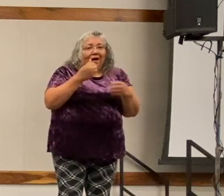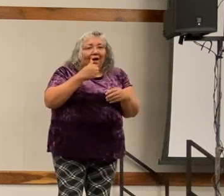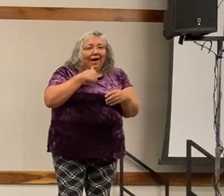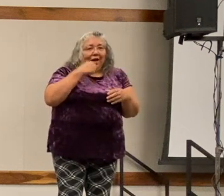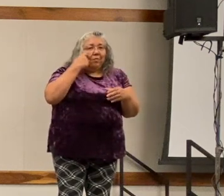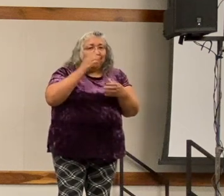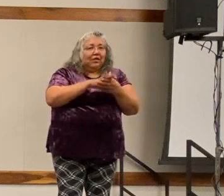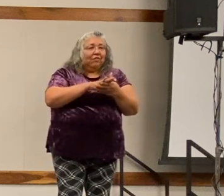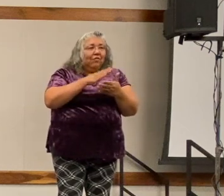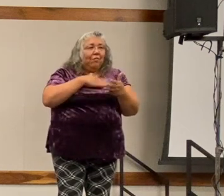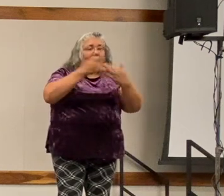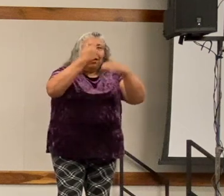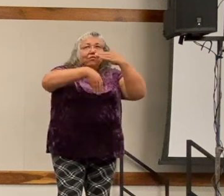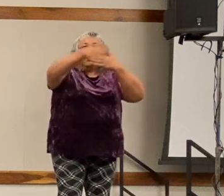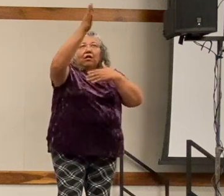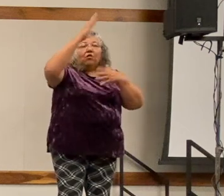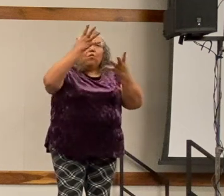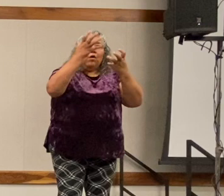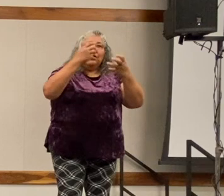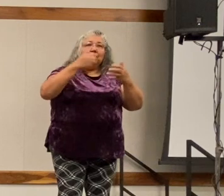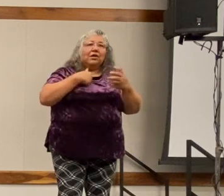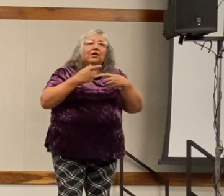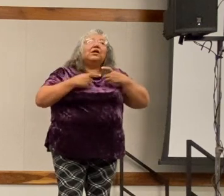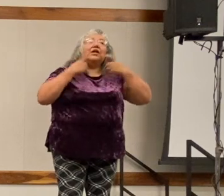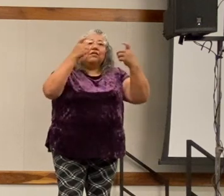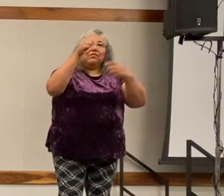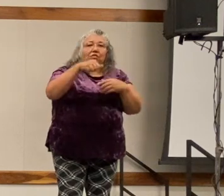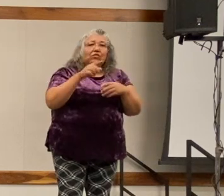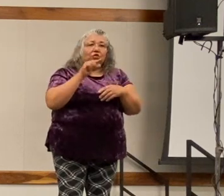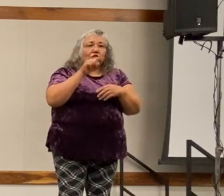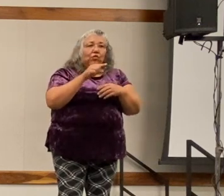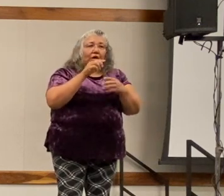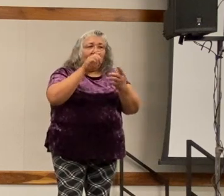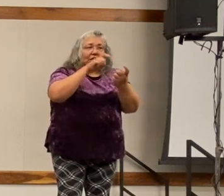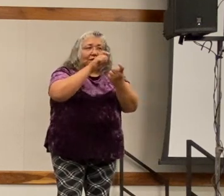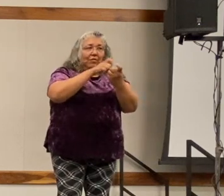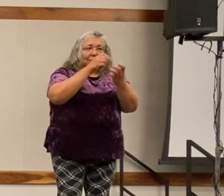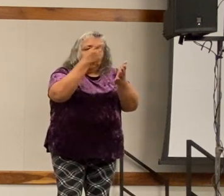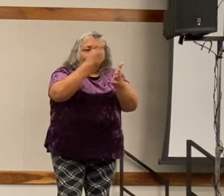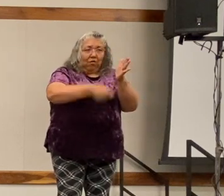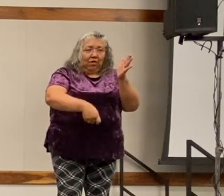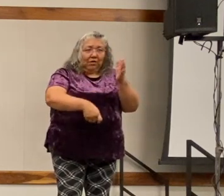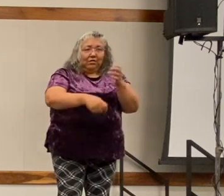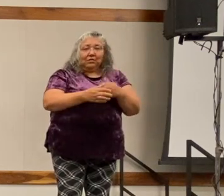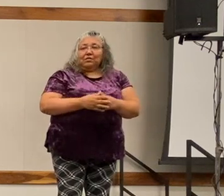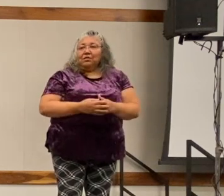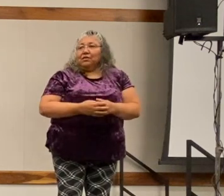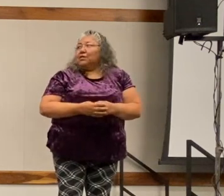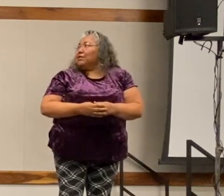I believe that my Heavenly Father wants me to give this to you at a certain price.